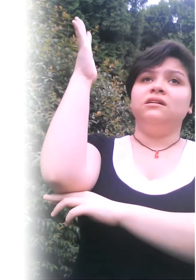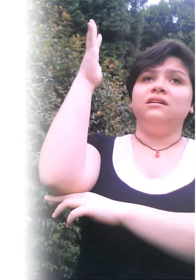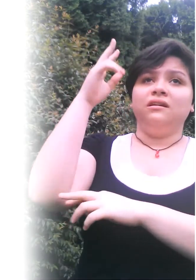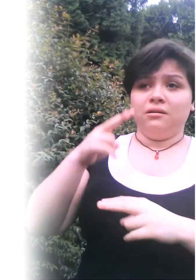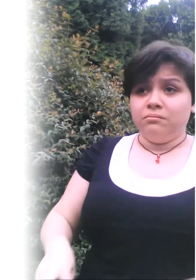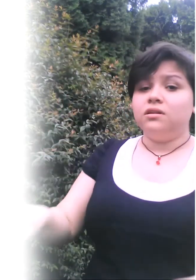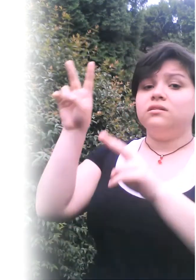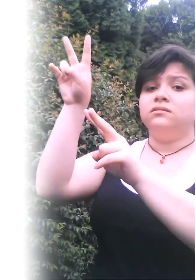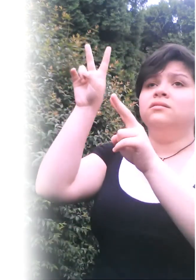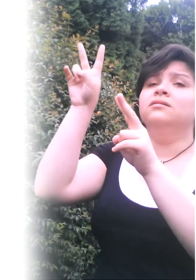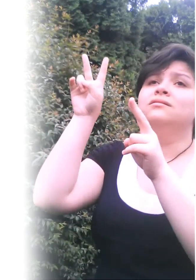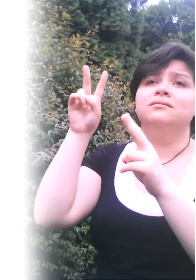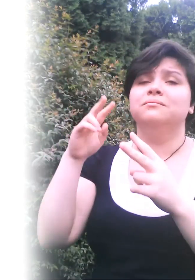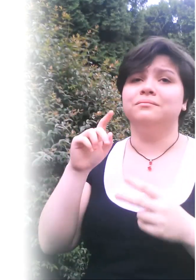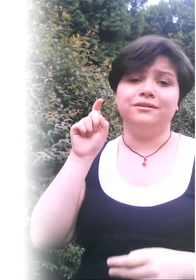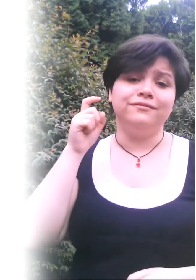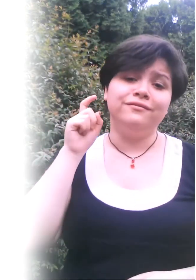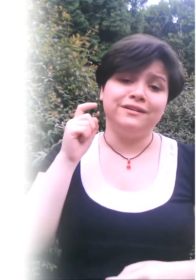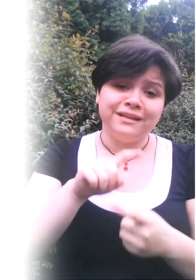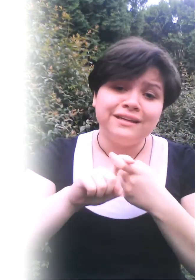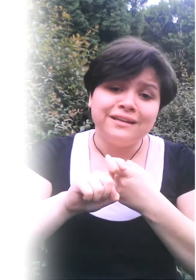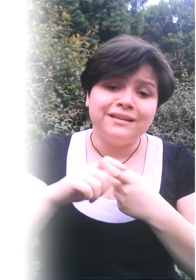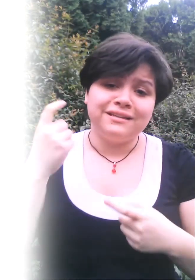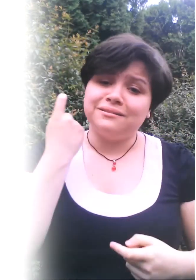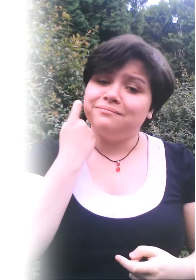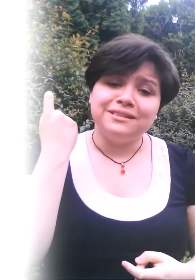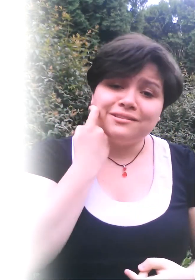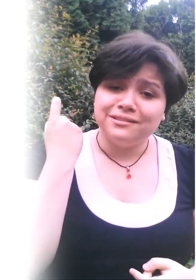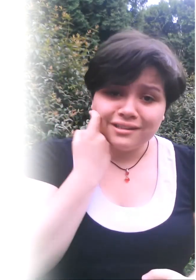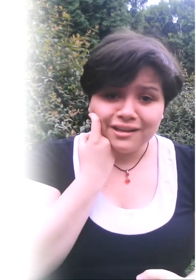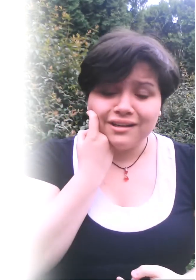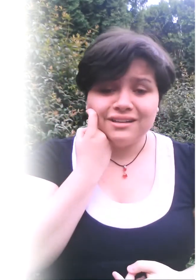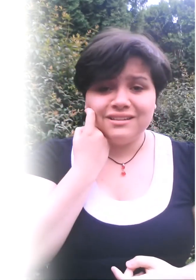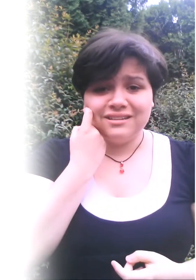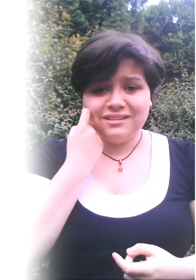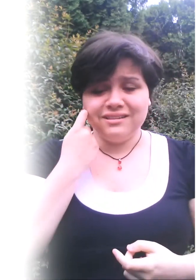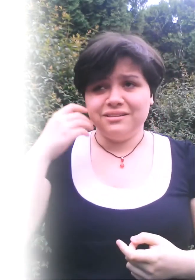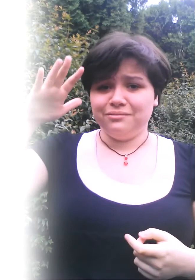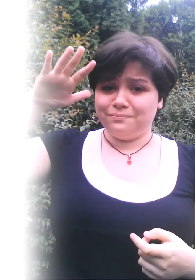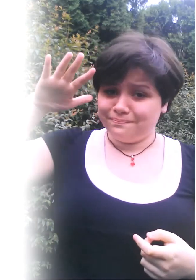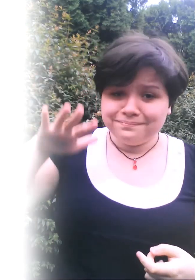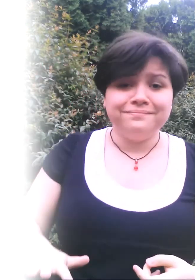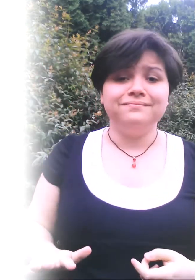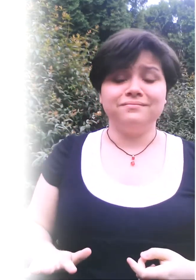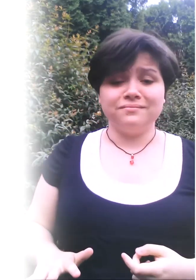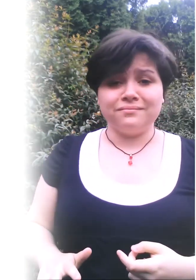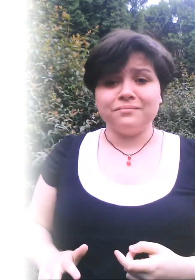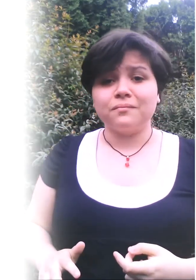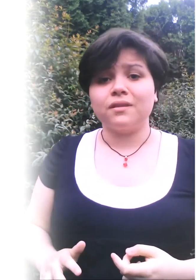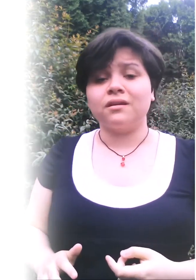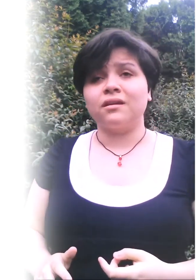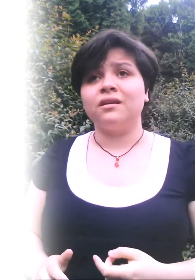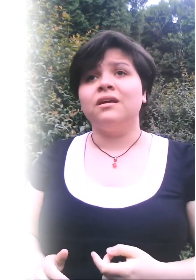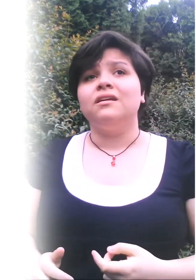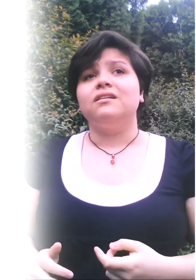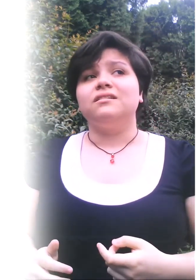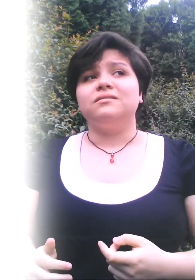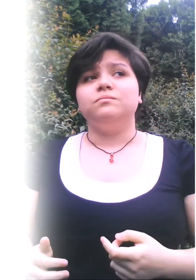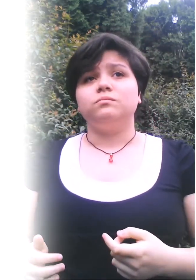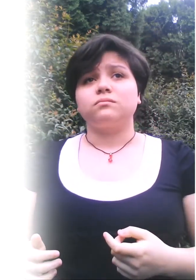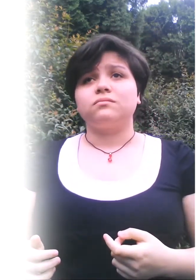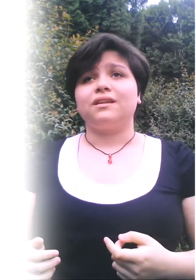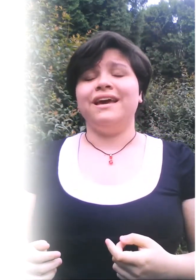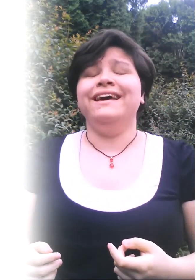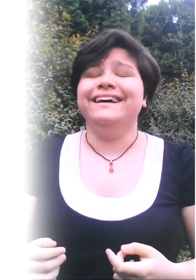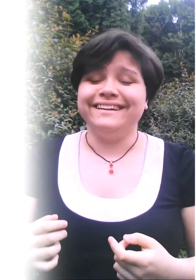And see the tree, how big it's grown, but friend, it hasn't been too long, it wasn't big.